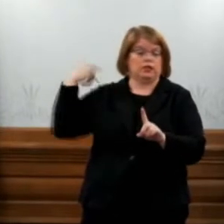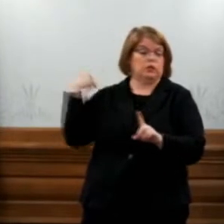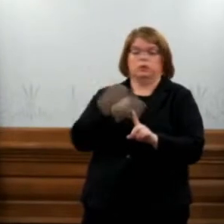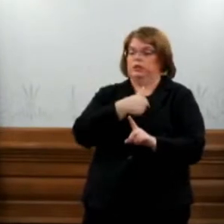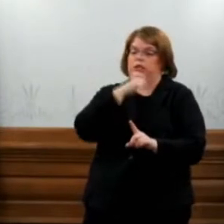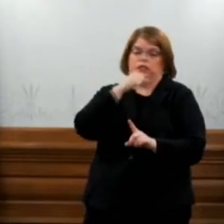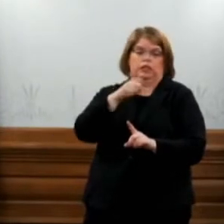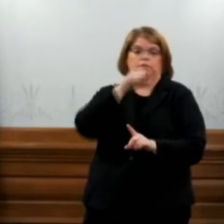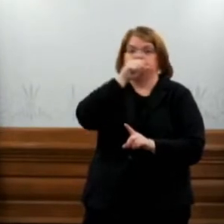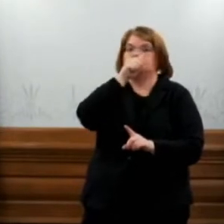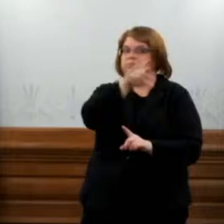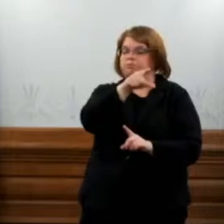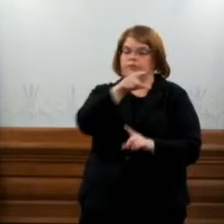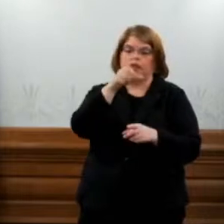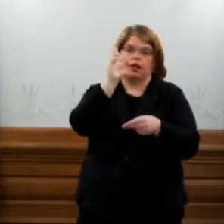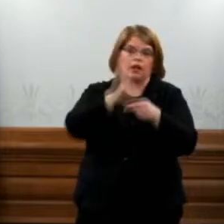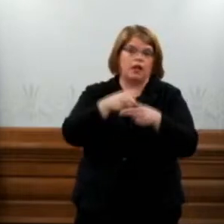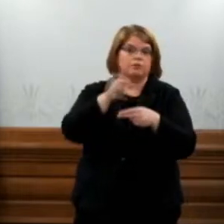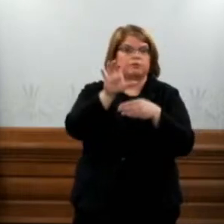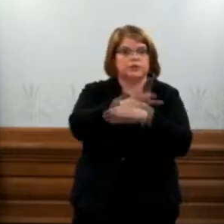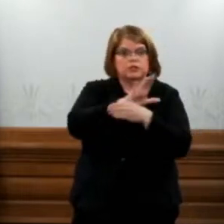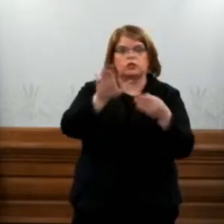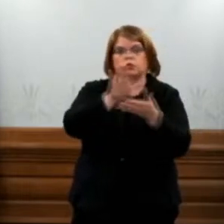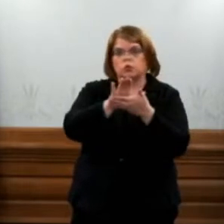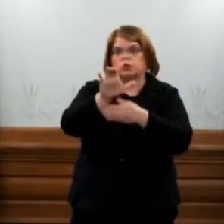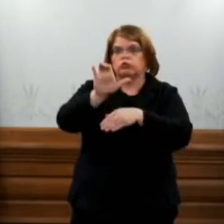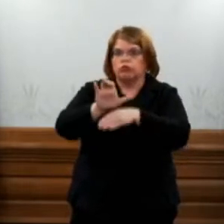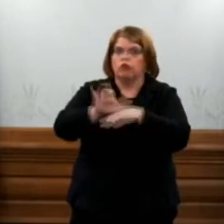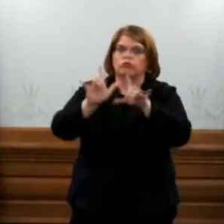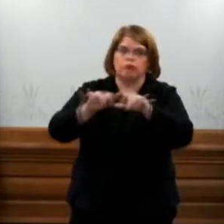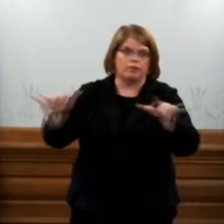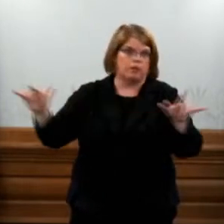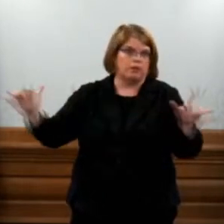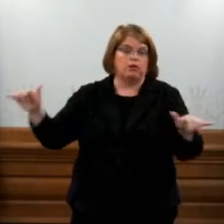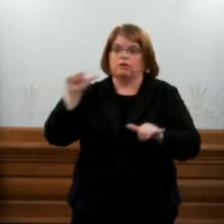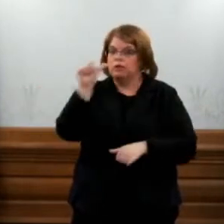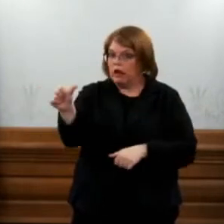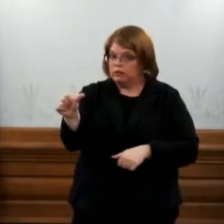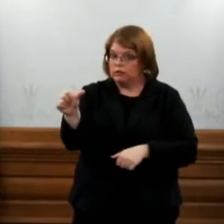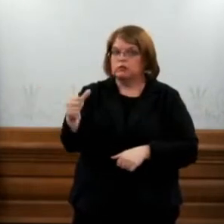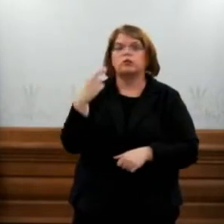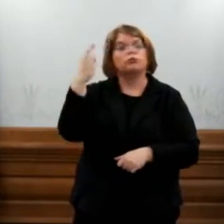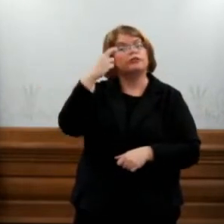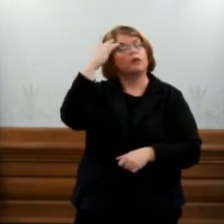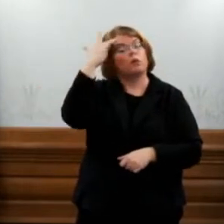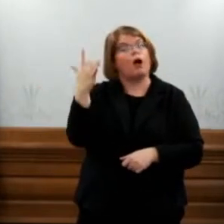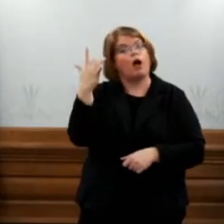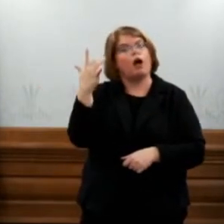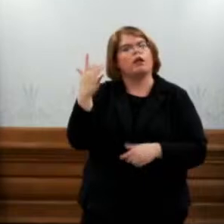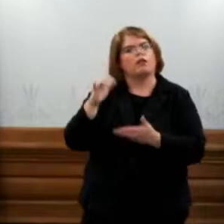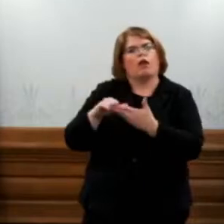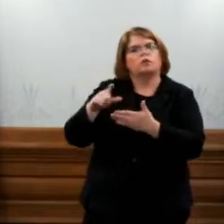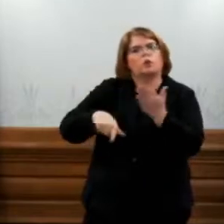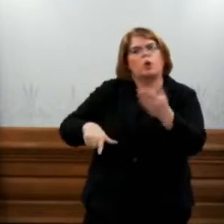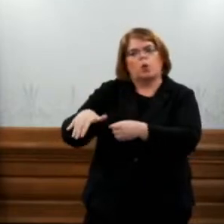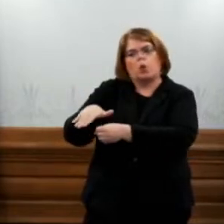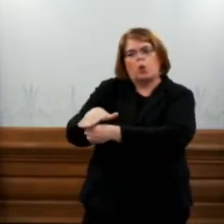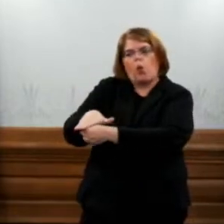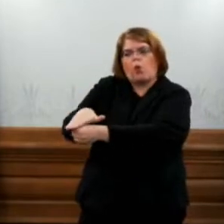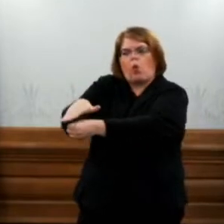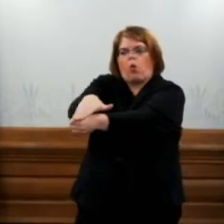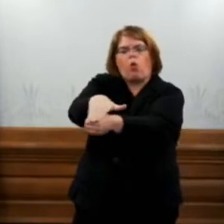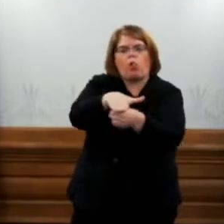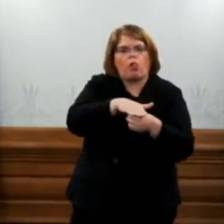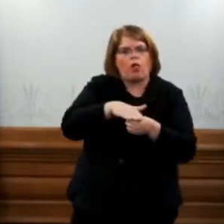names of organizations, businesses, schools, churches, et cetera. And the reason was because for the most part, that's what the local